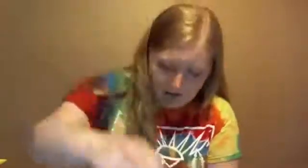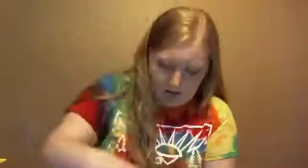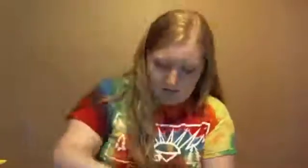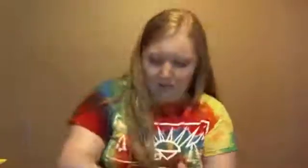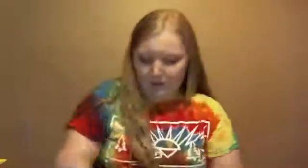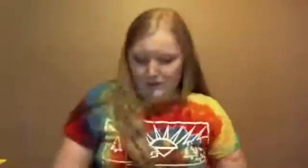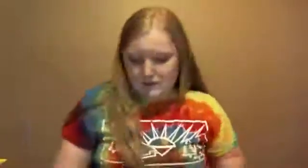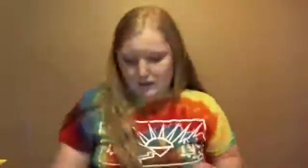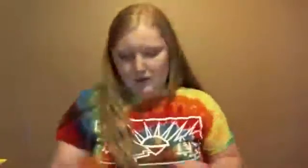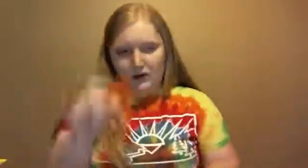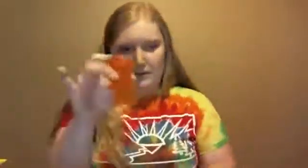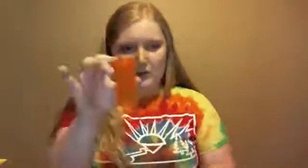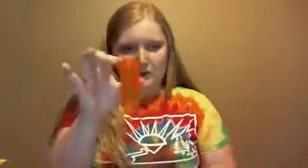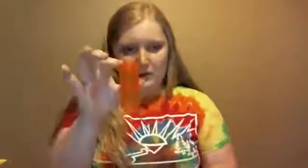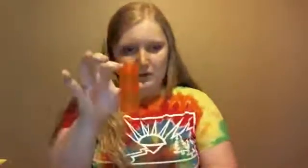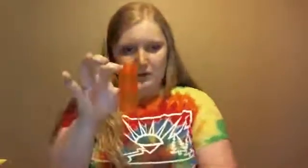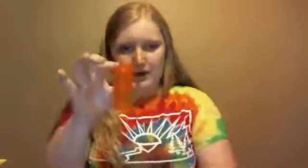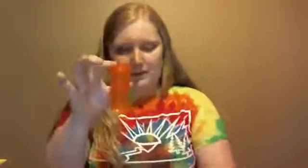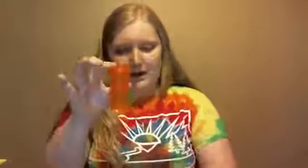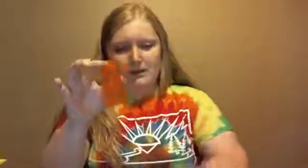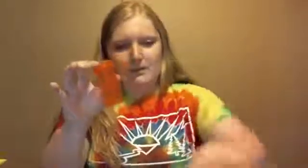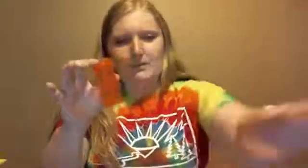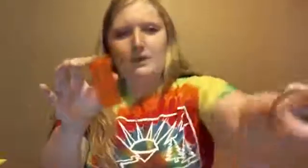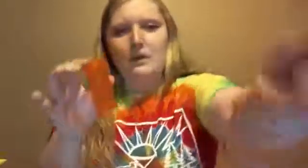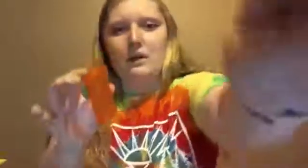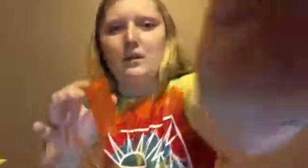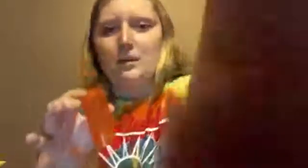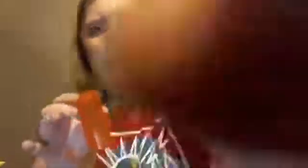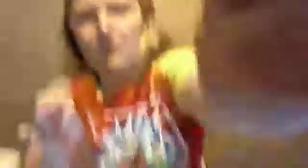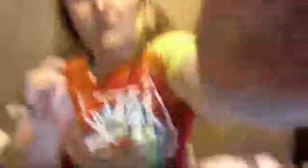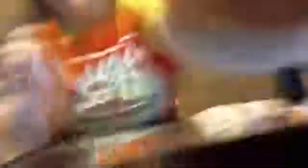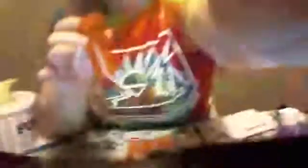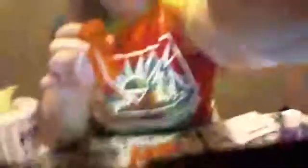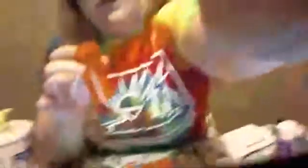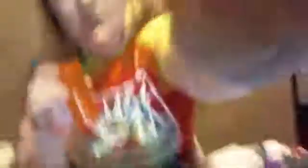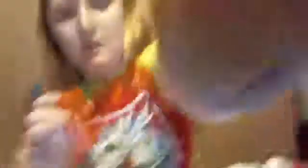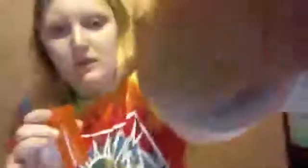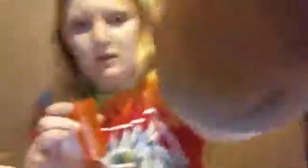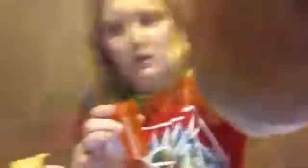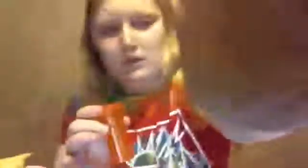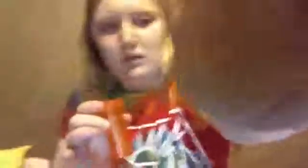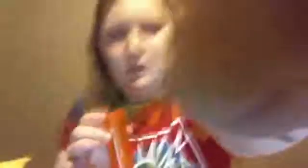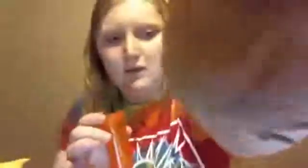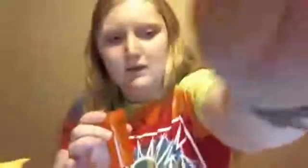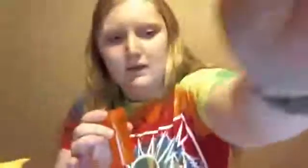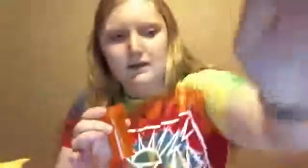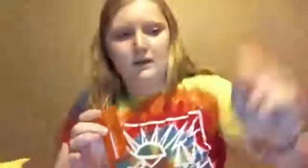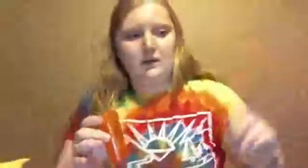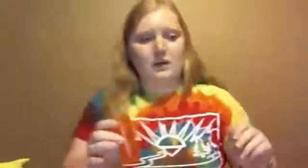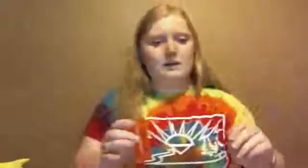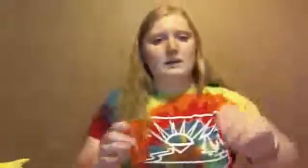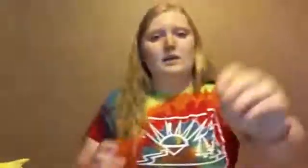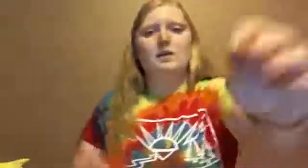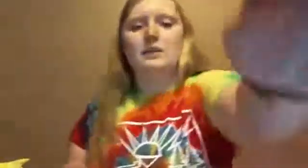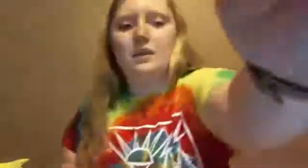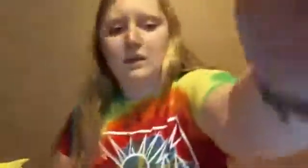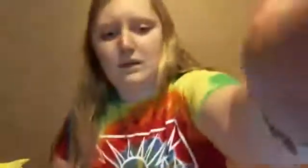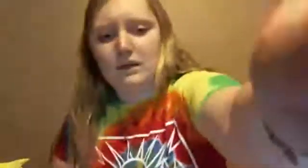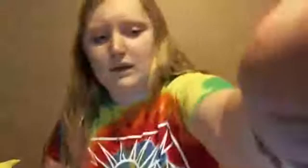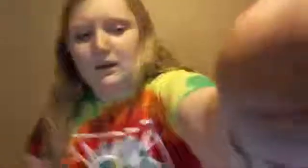star. So I'm going to grab my pill bottle. I'm going to tilt you guys down so you can see,